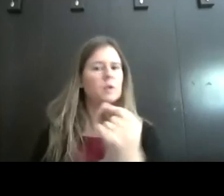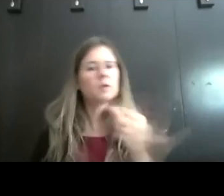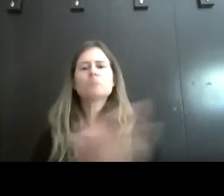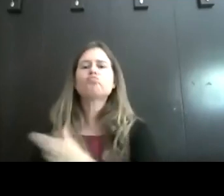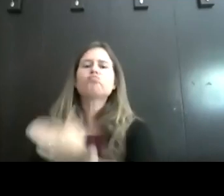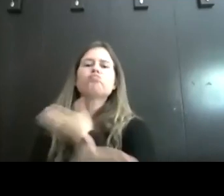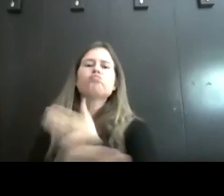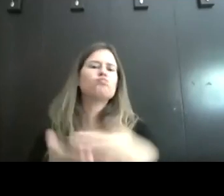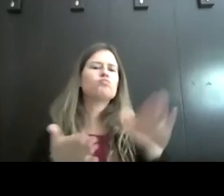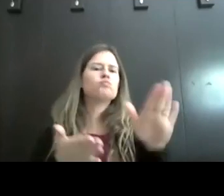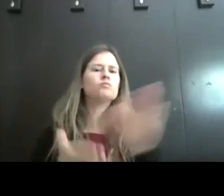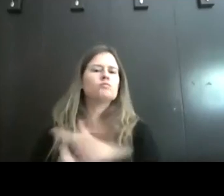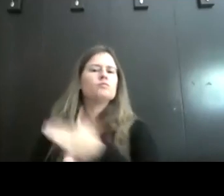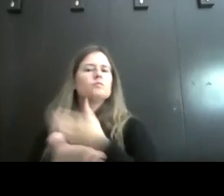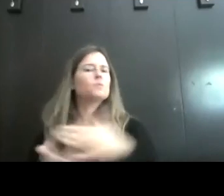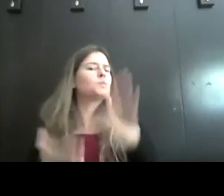songs.